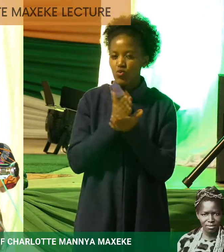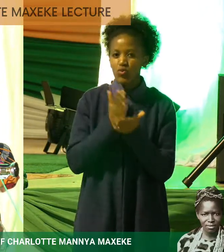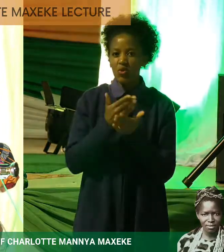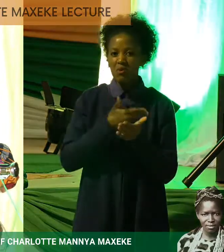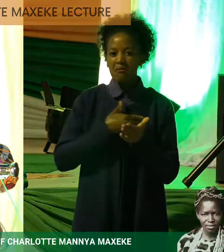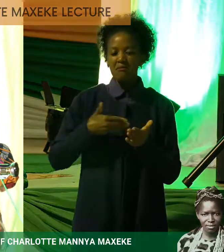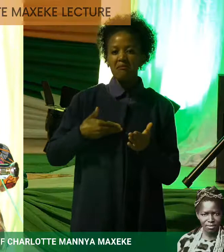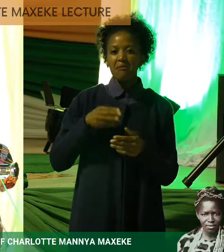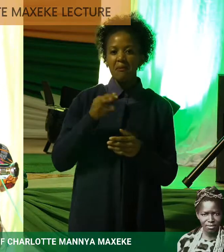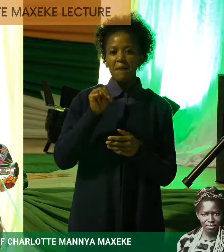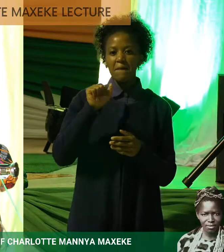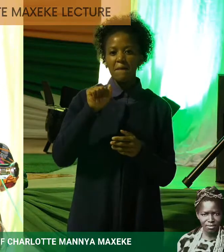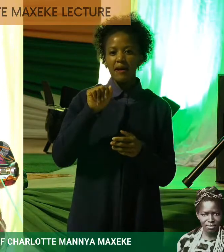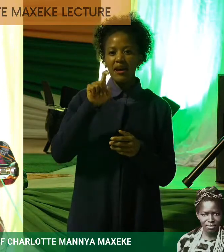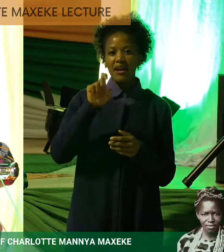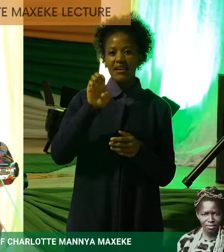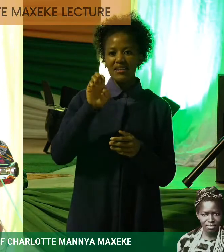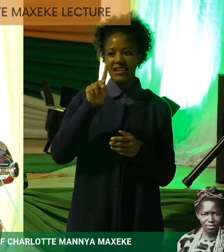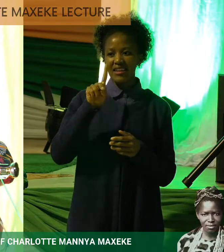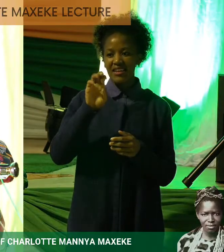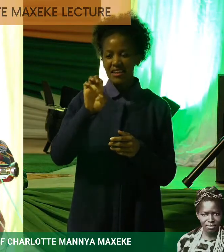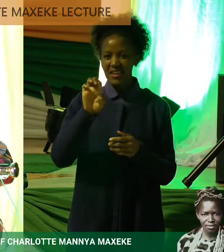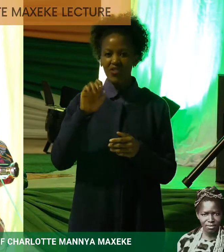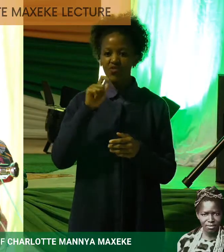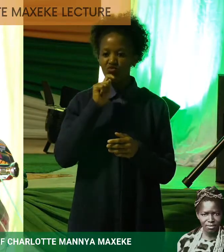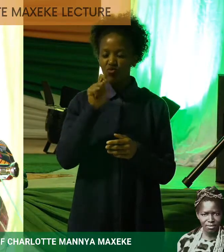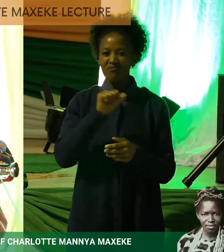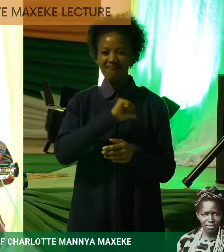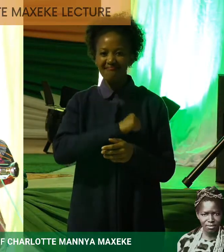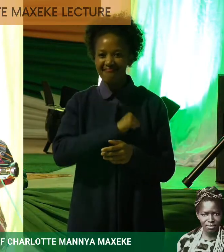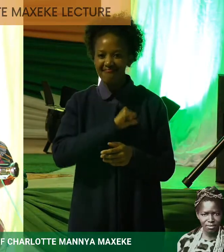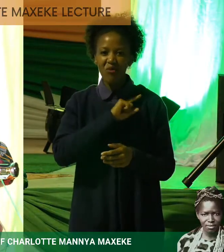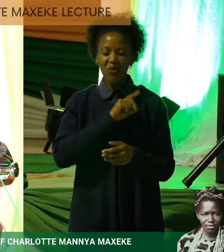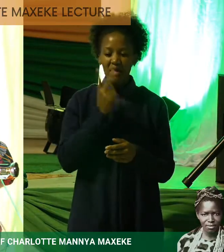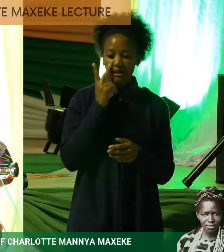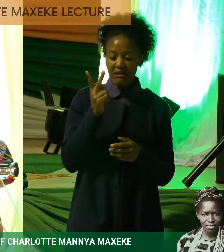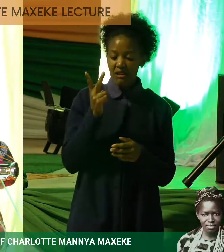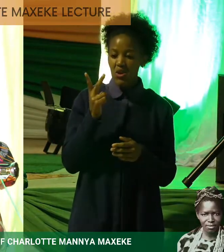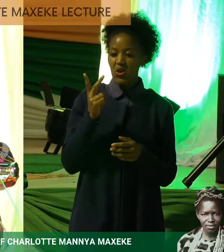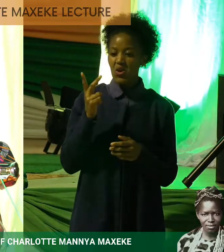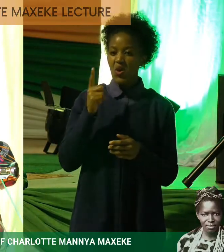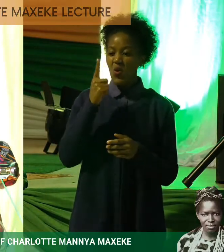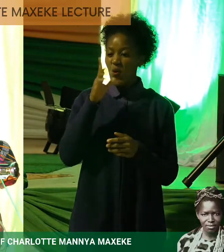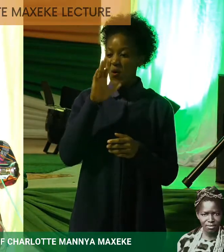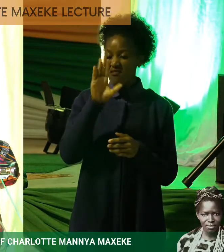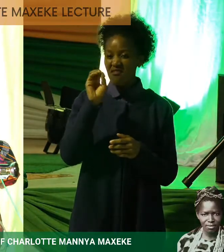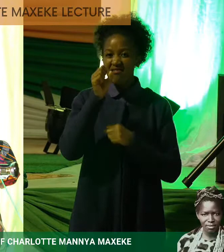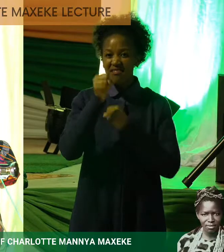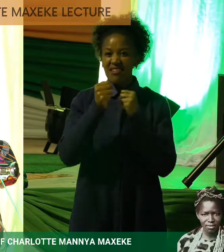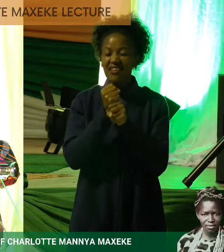150 years later, women are still fighting the same battles and even more